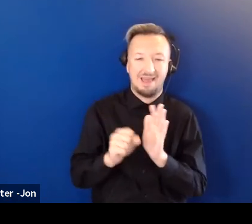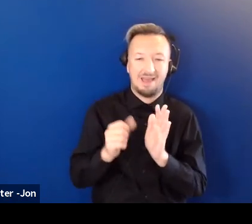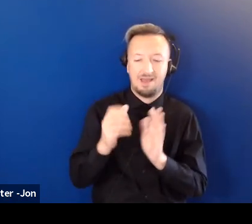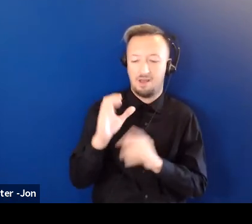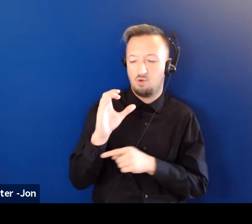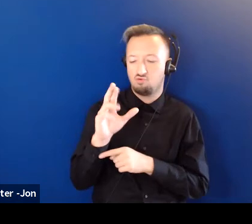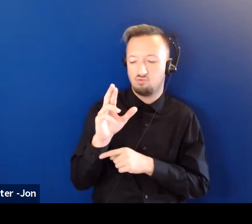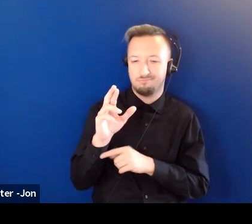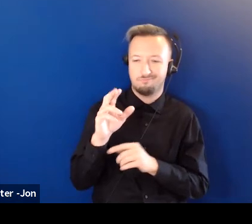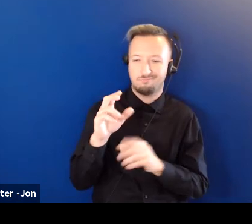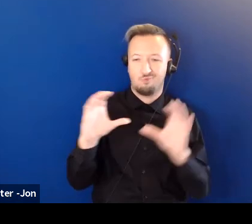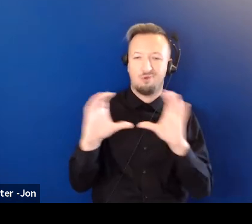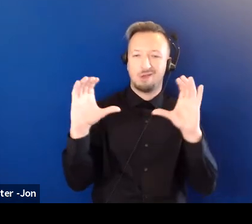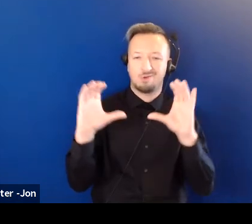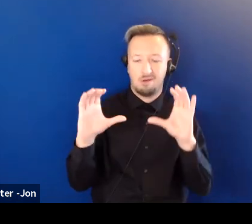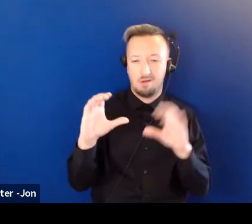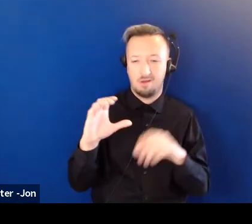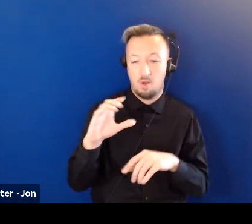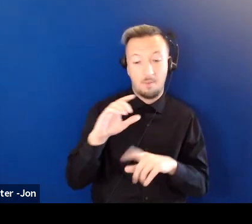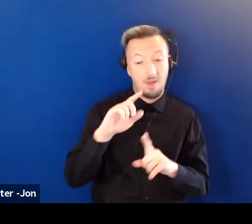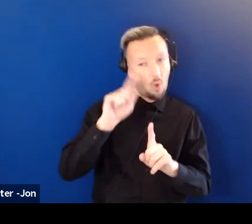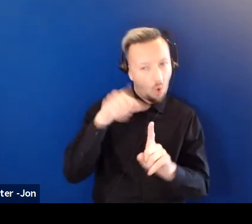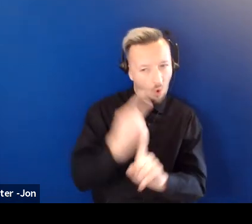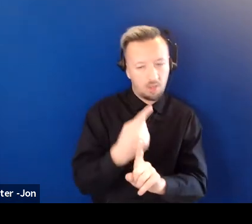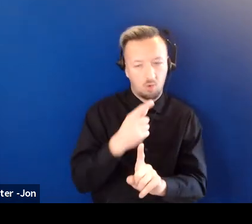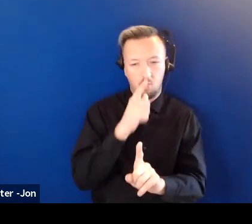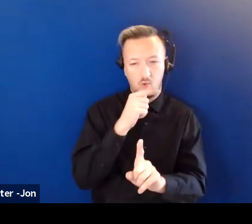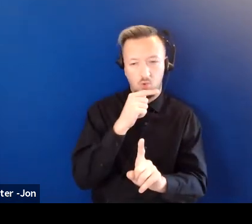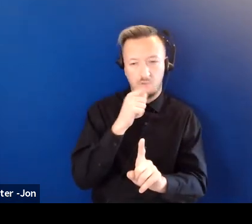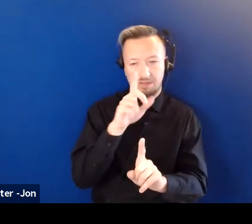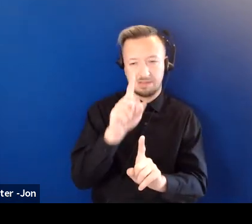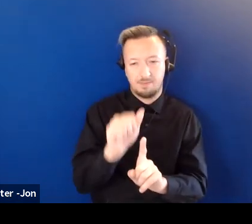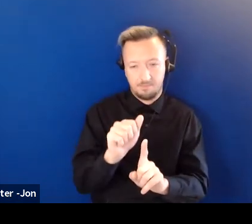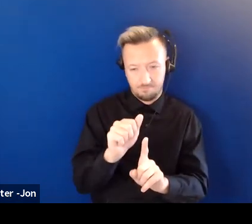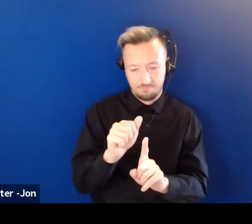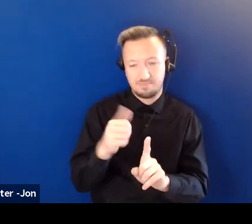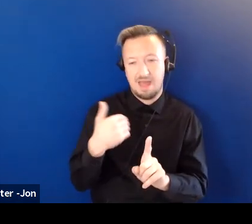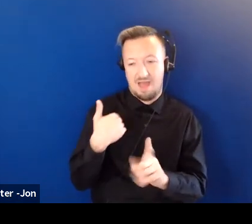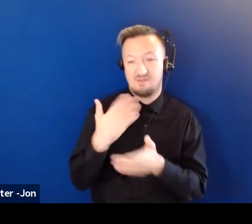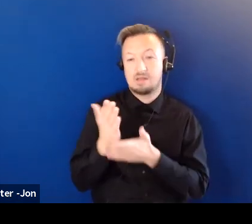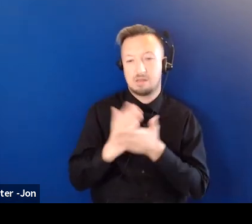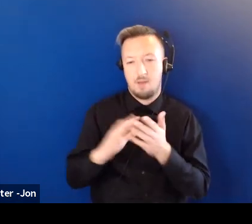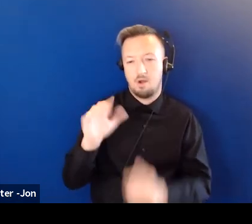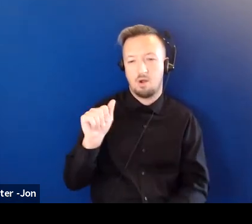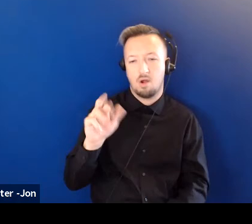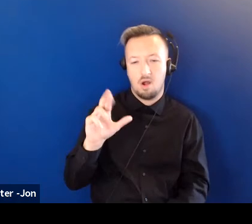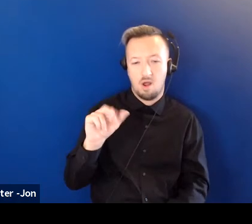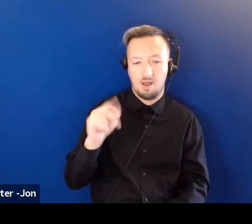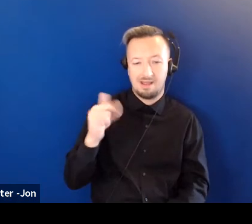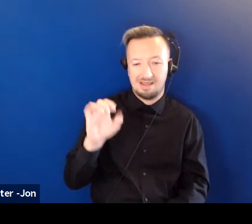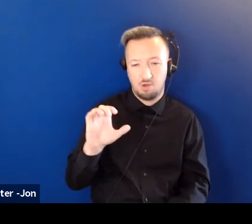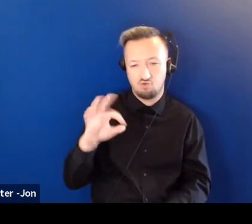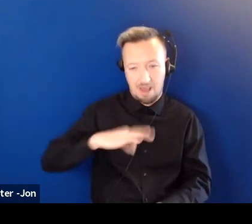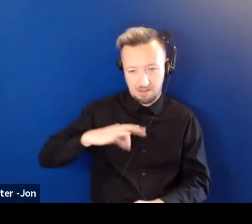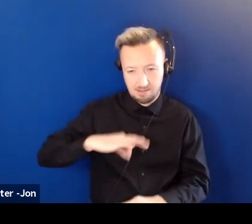with disabilities can earn this credential. And it has some Carnegie credits. It has a required